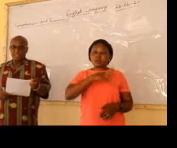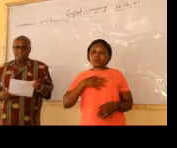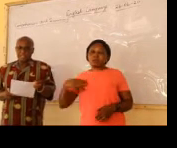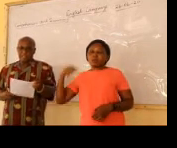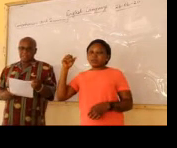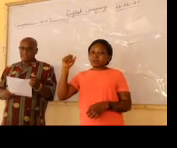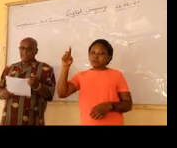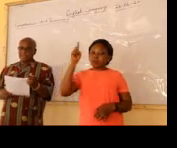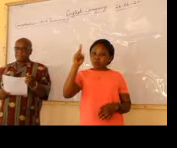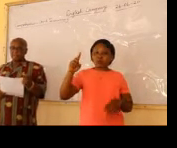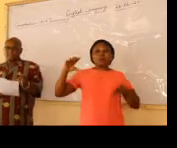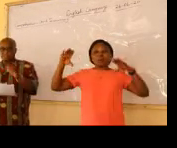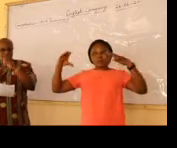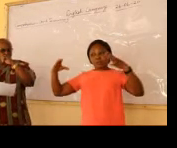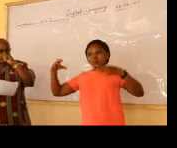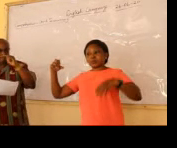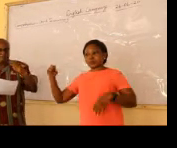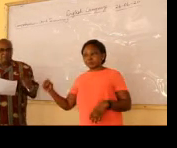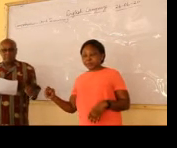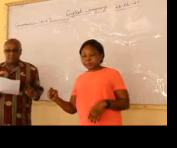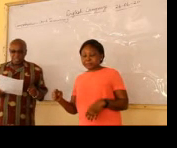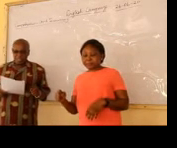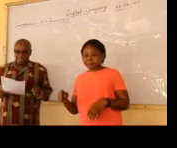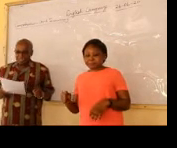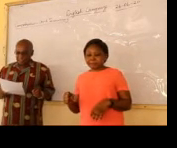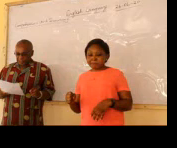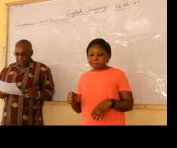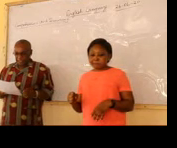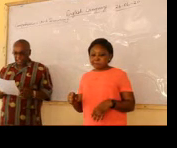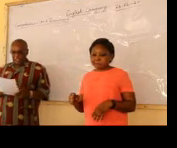SS1 classes.